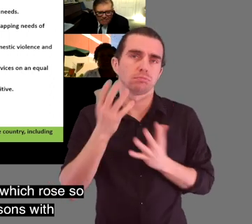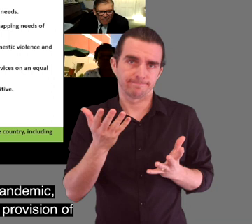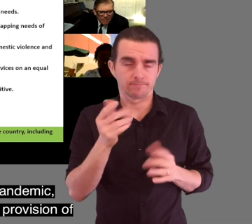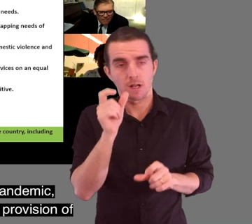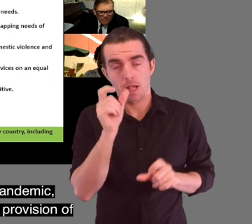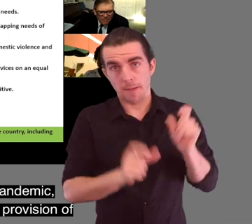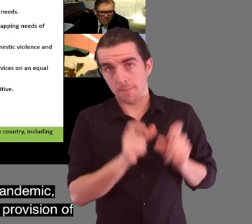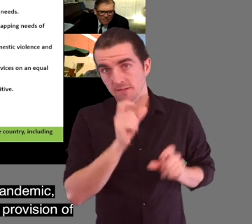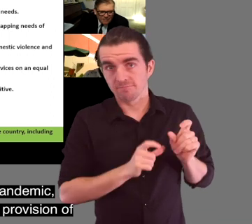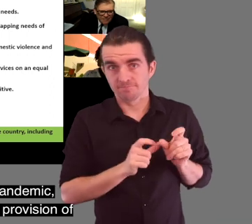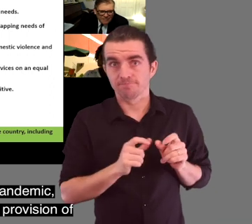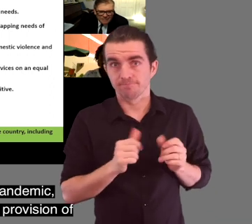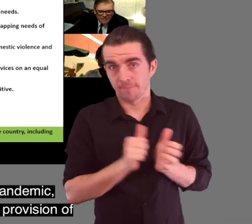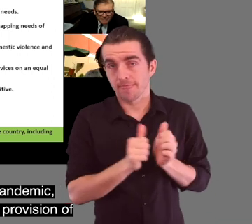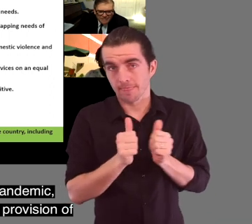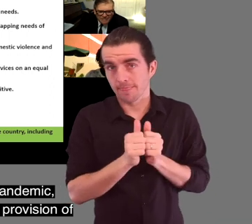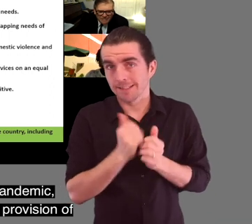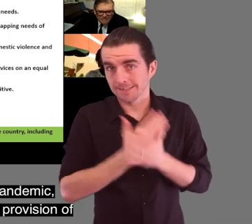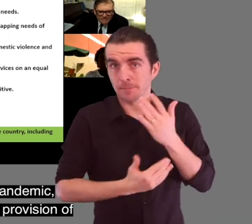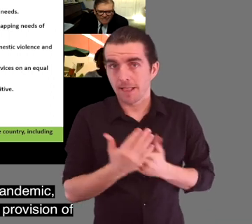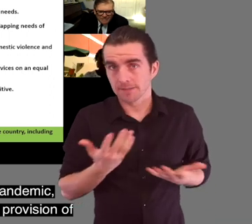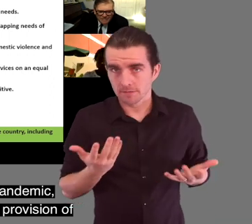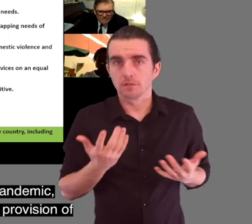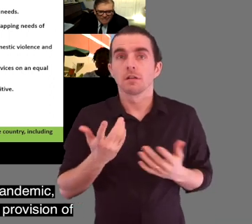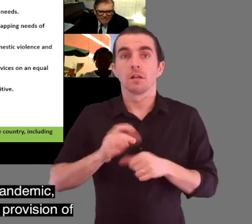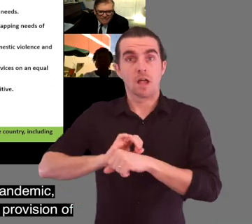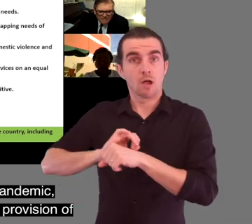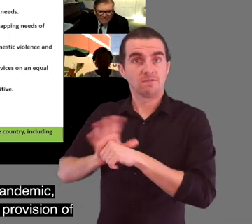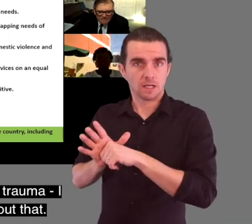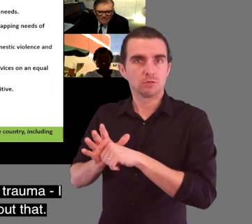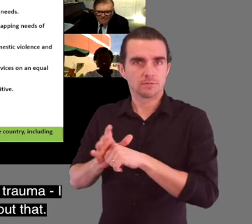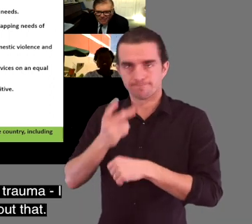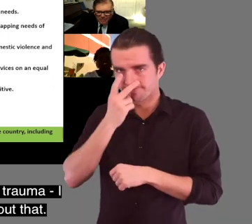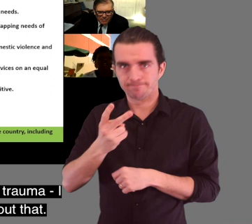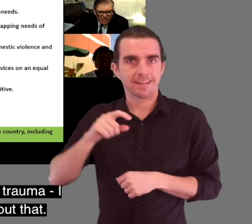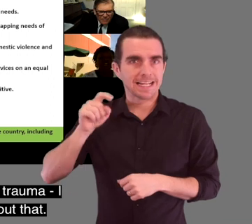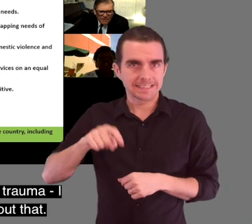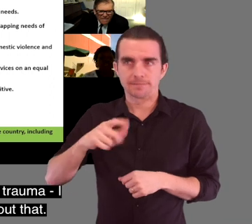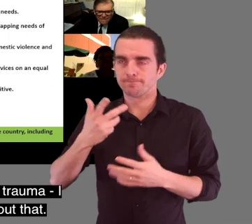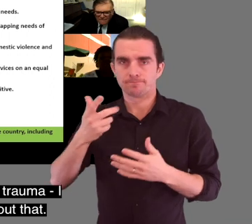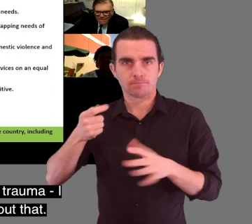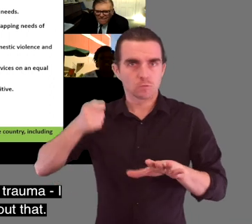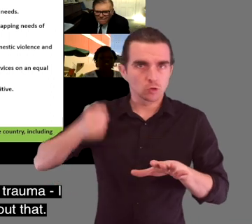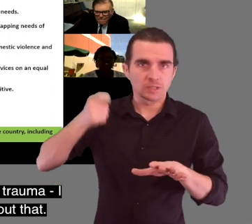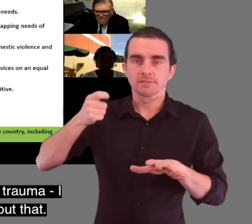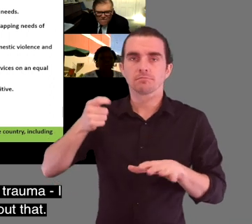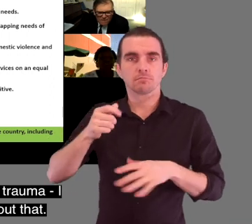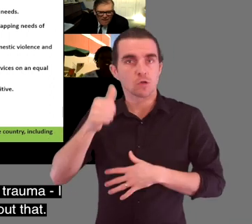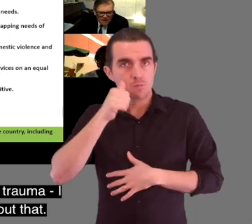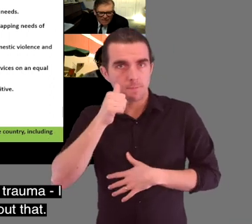persons with disabilities during the pandemic. And also there's need for provision of justice,